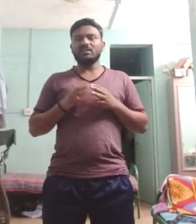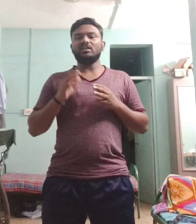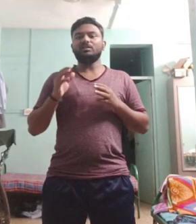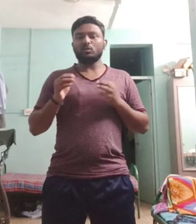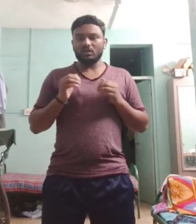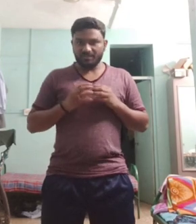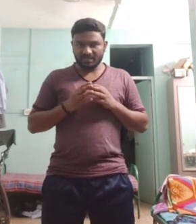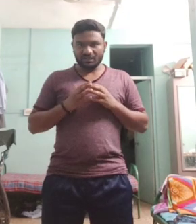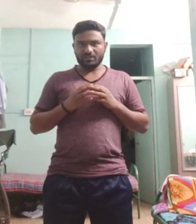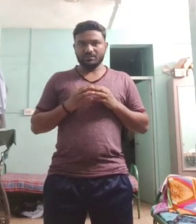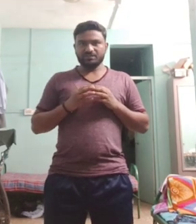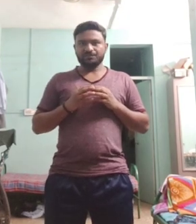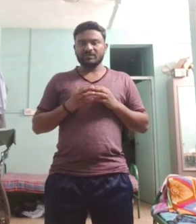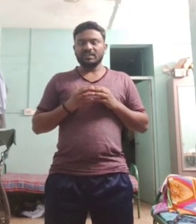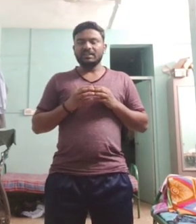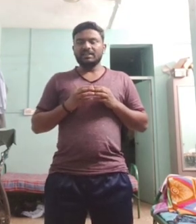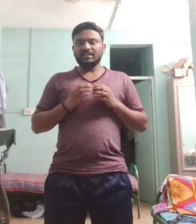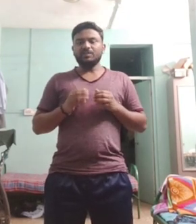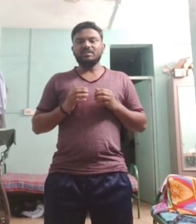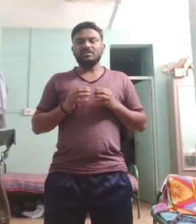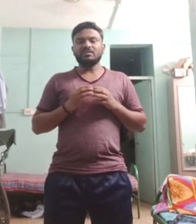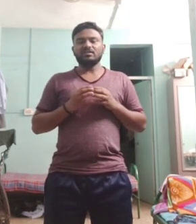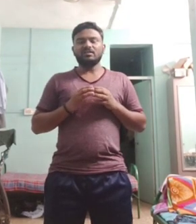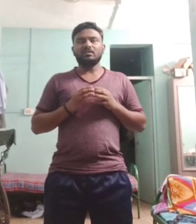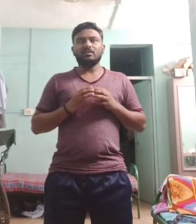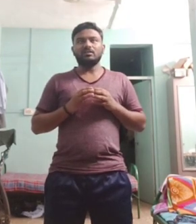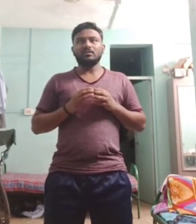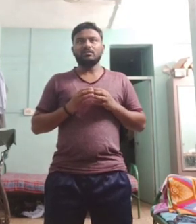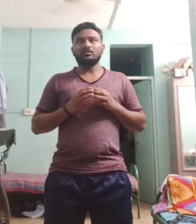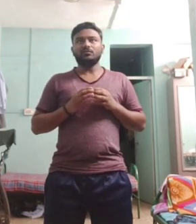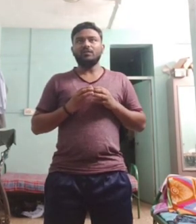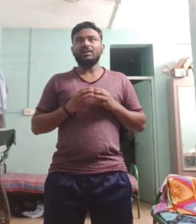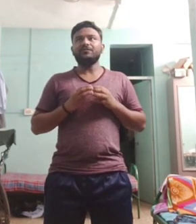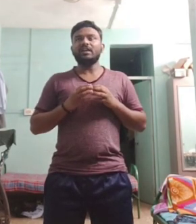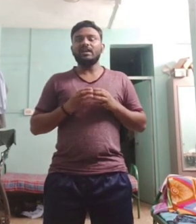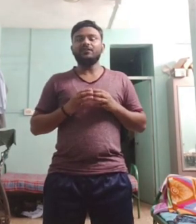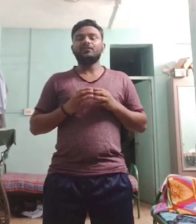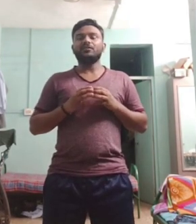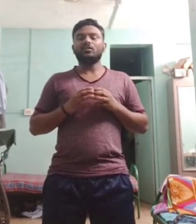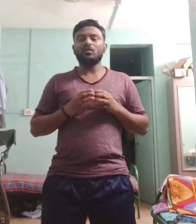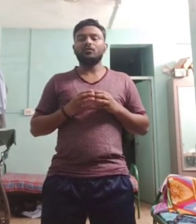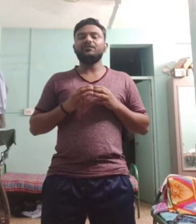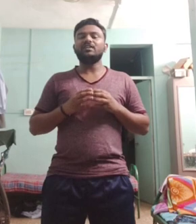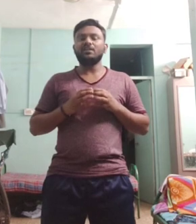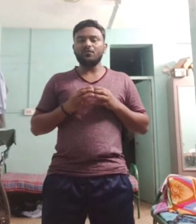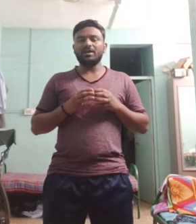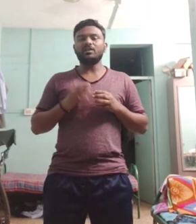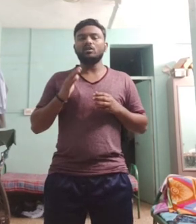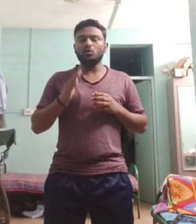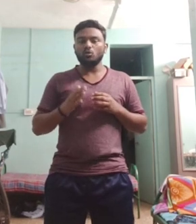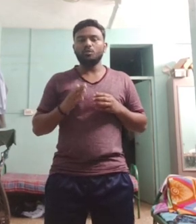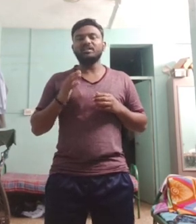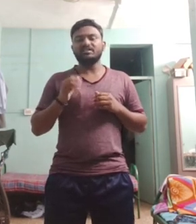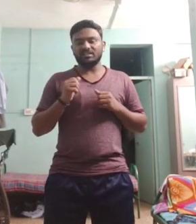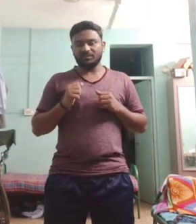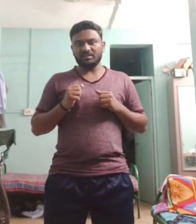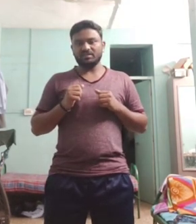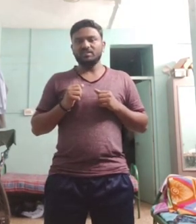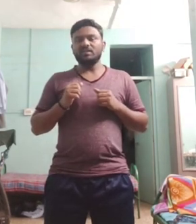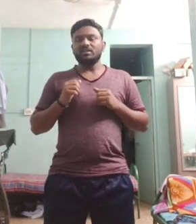our programming language. It means why we have or why we required looping statements. It